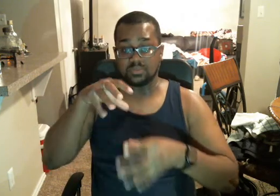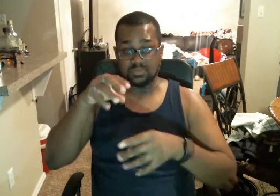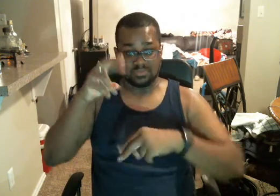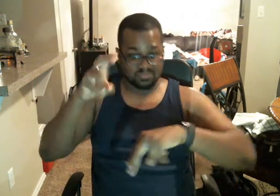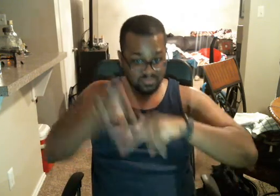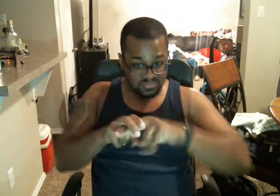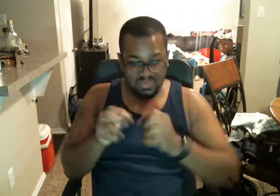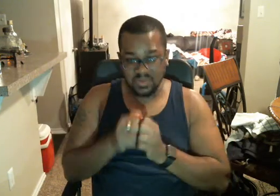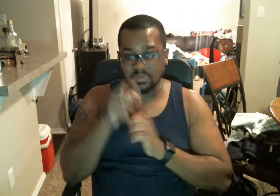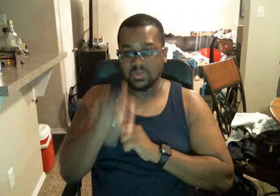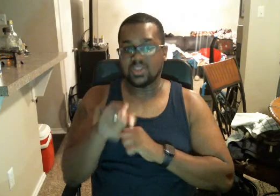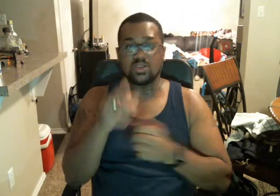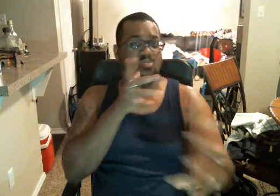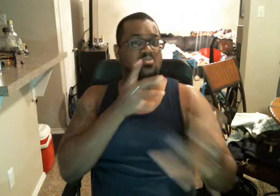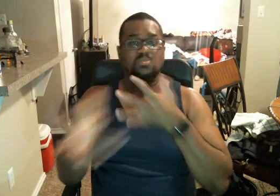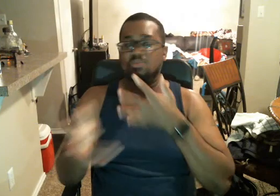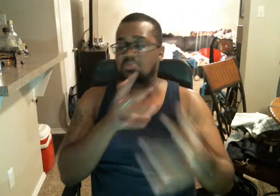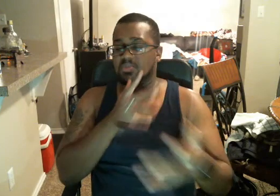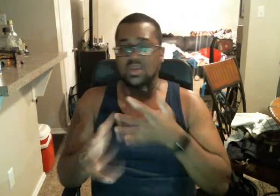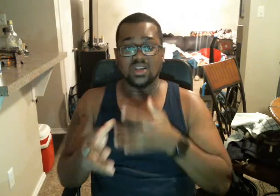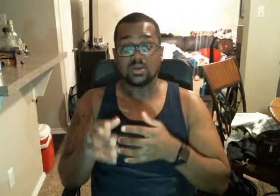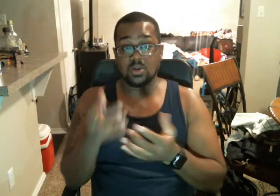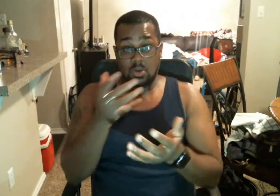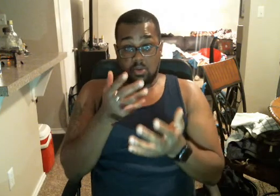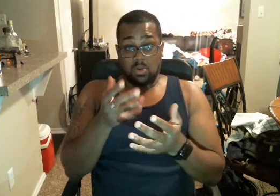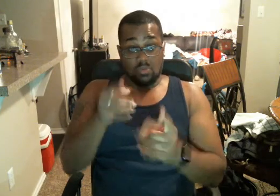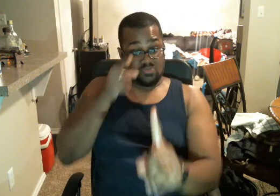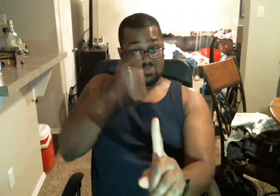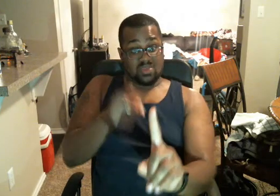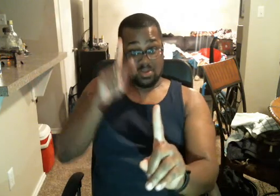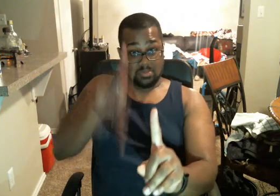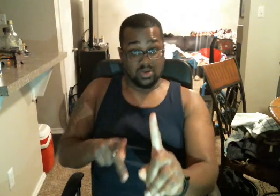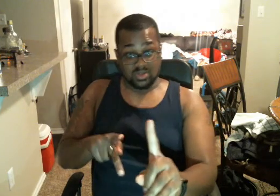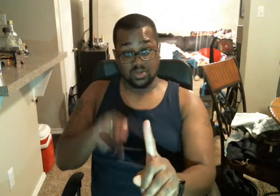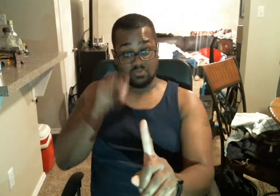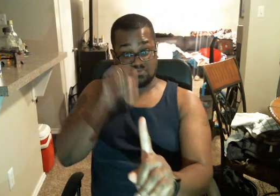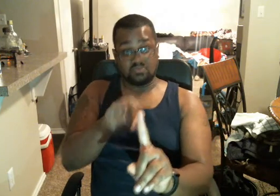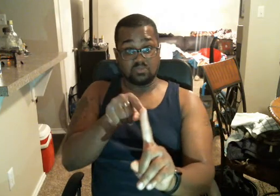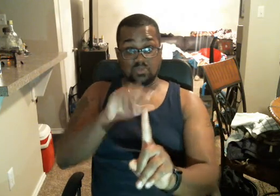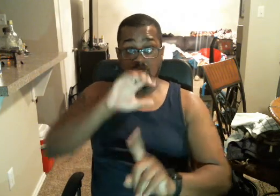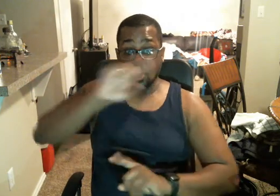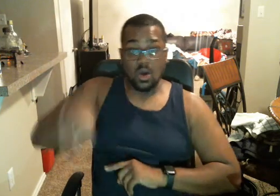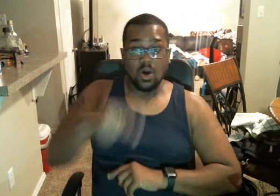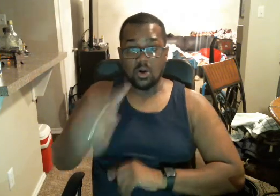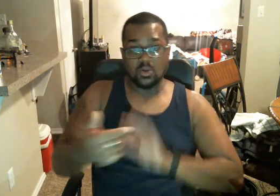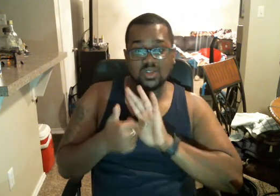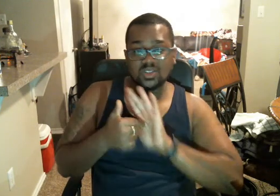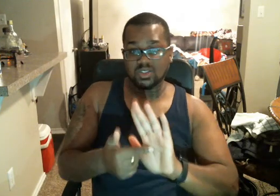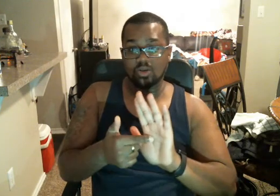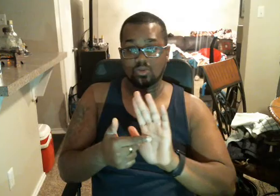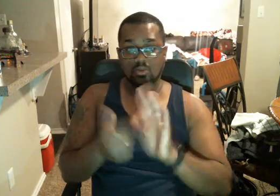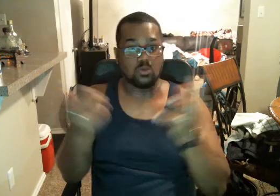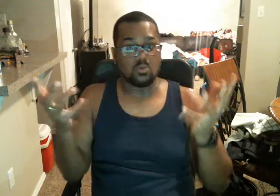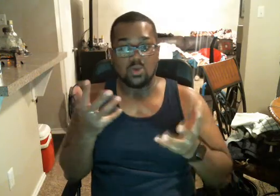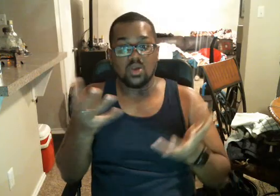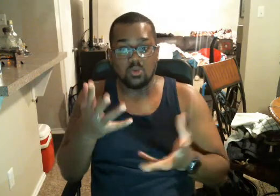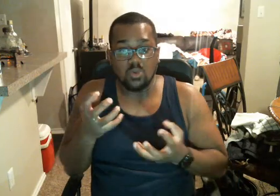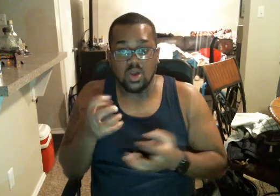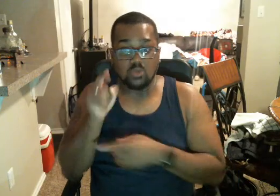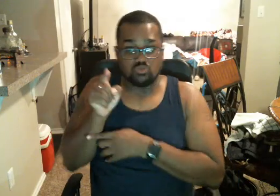wherever you are, that person is only showing you what that person wants you to see. So